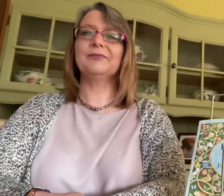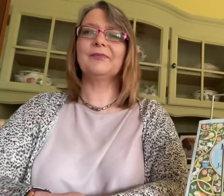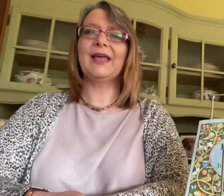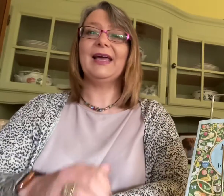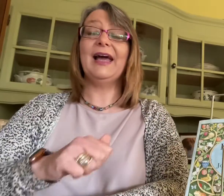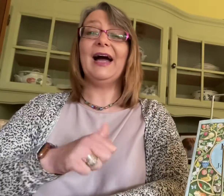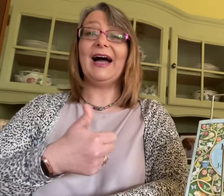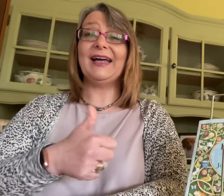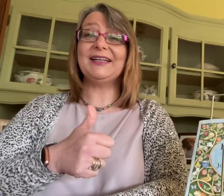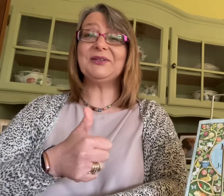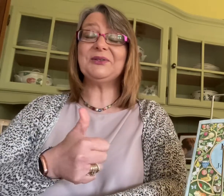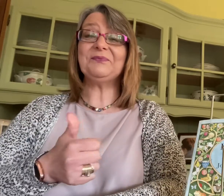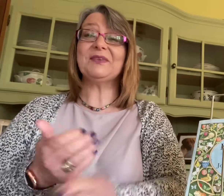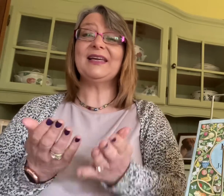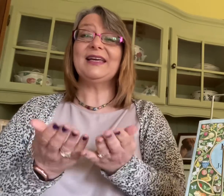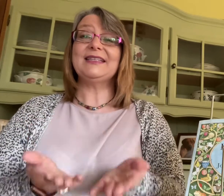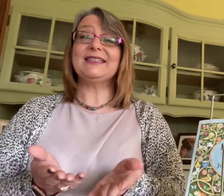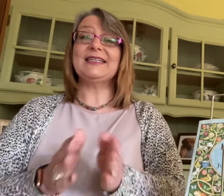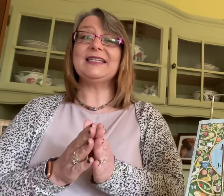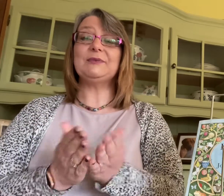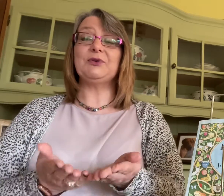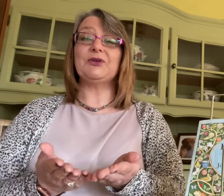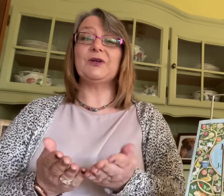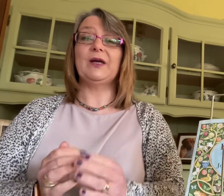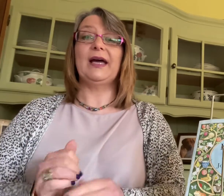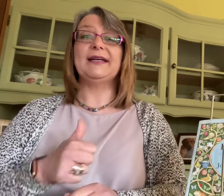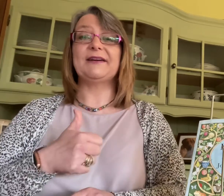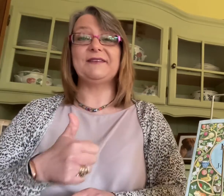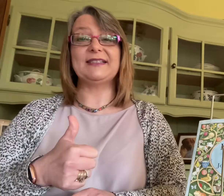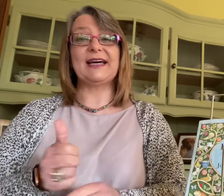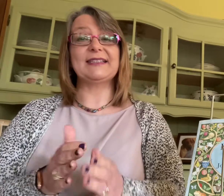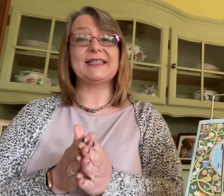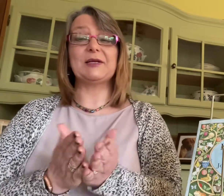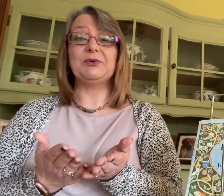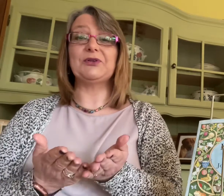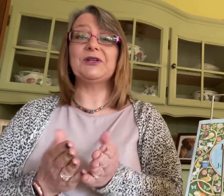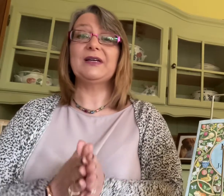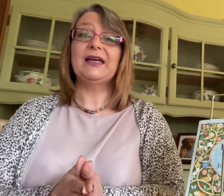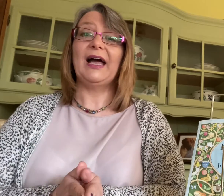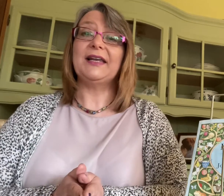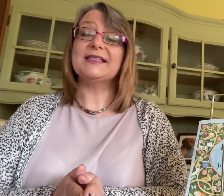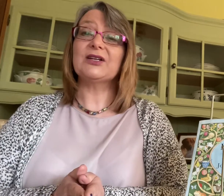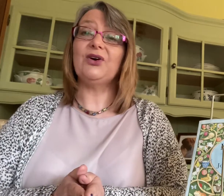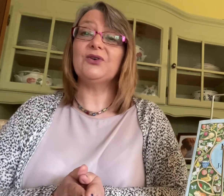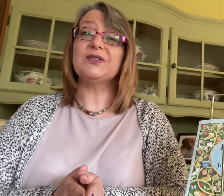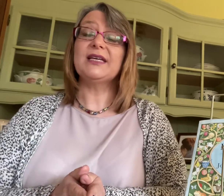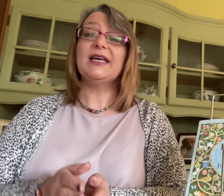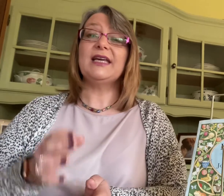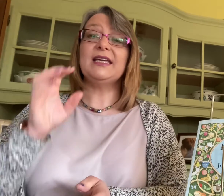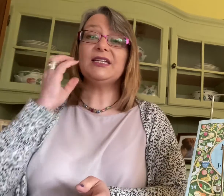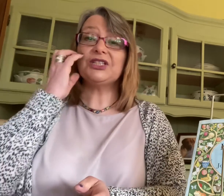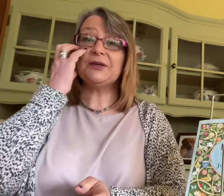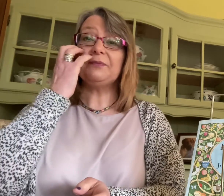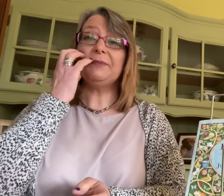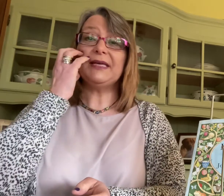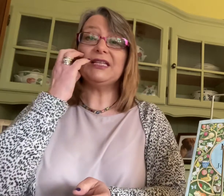Hi, hello. Today's book is a fantastic book and it's called Each Peach,